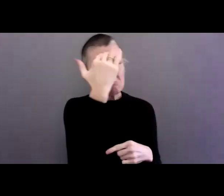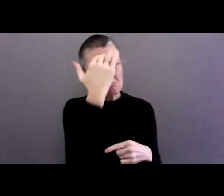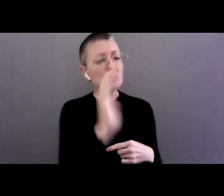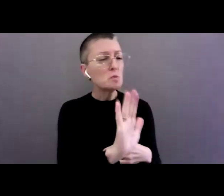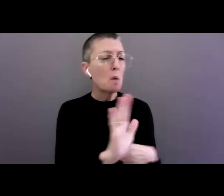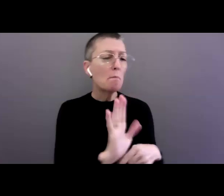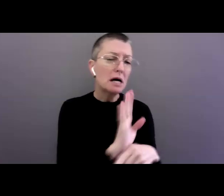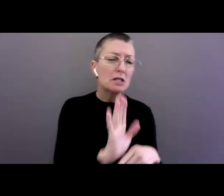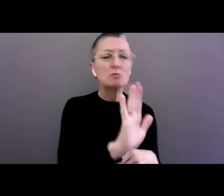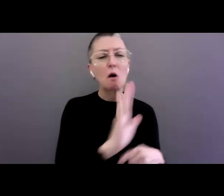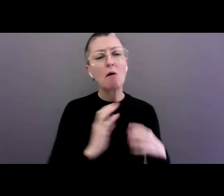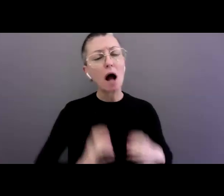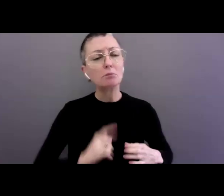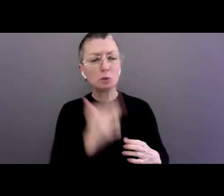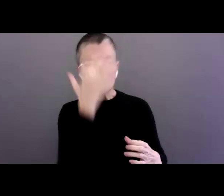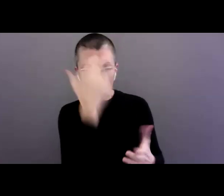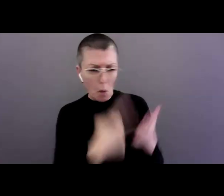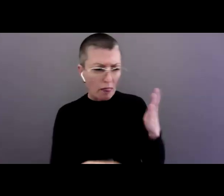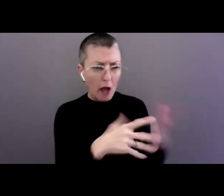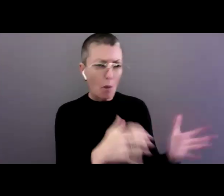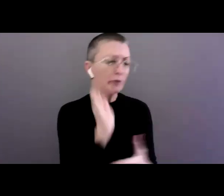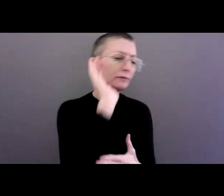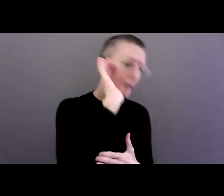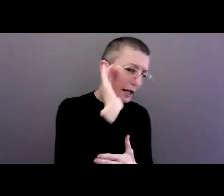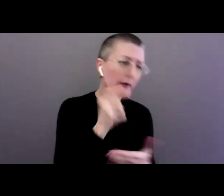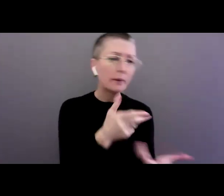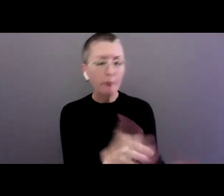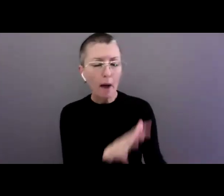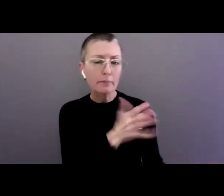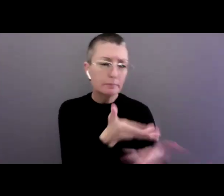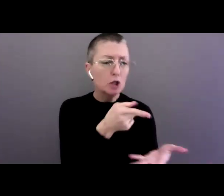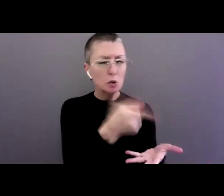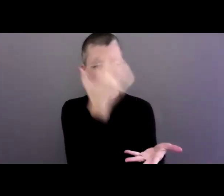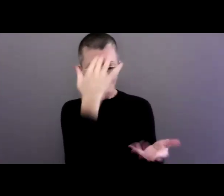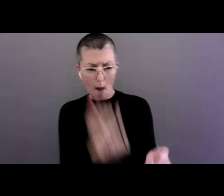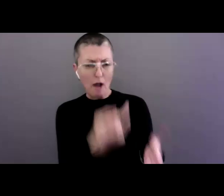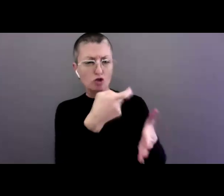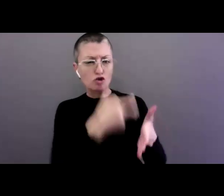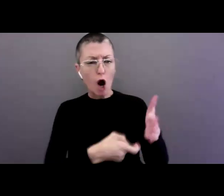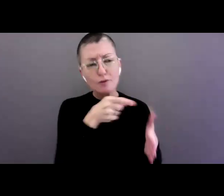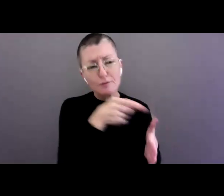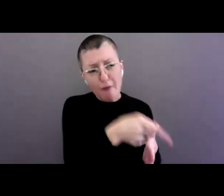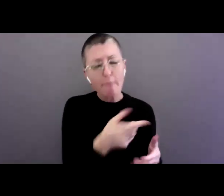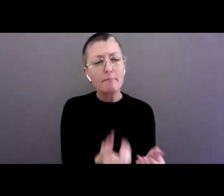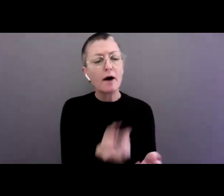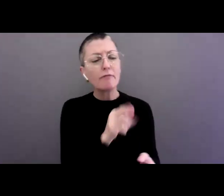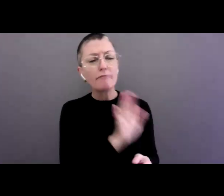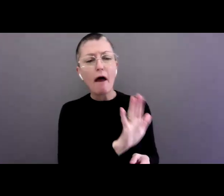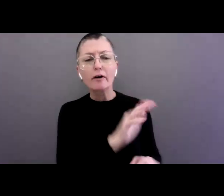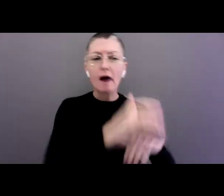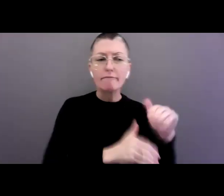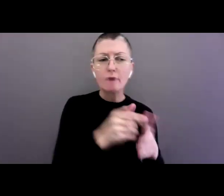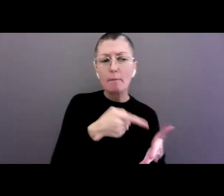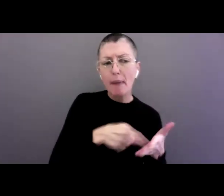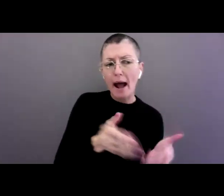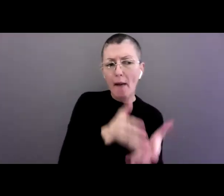hear, what they don't want to hear. You know what your customer is used to paying, so you know how to charge a specific type of price. You may have